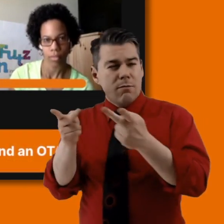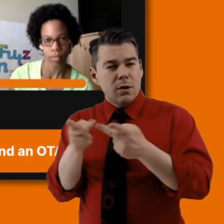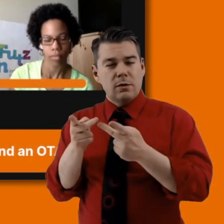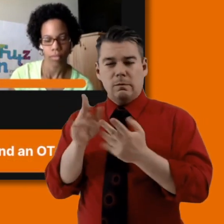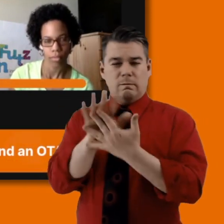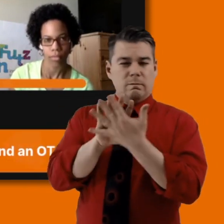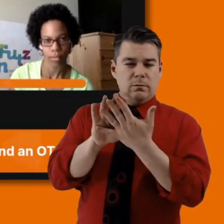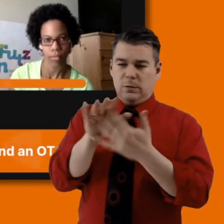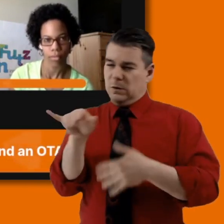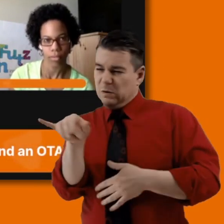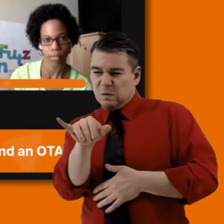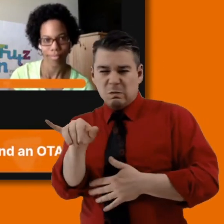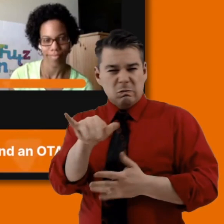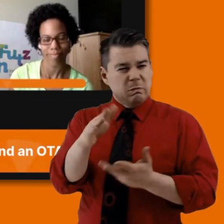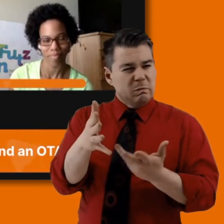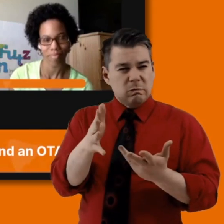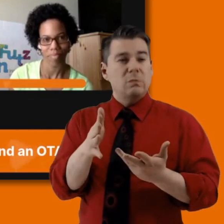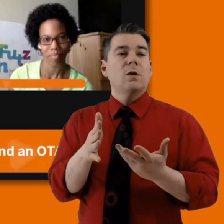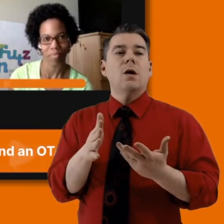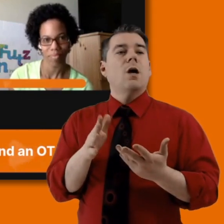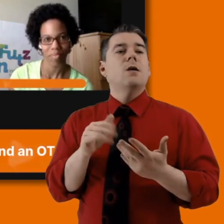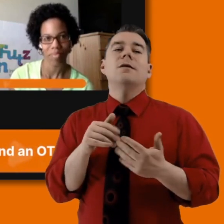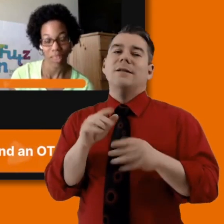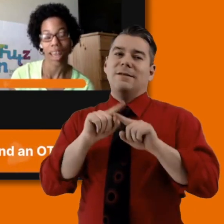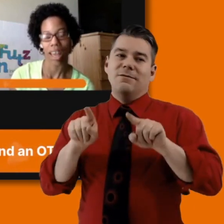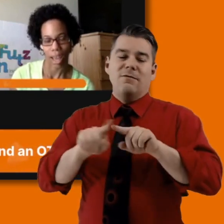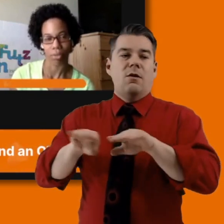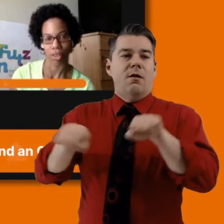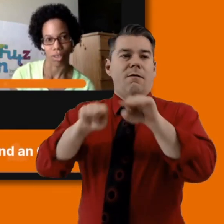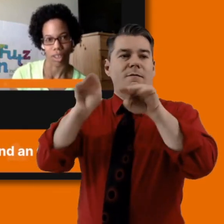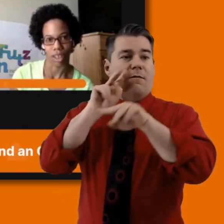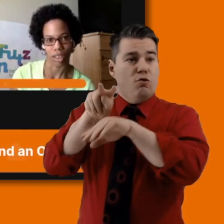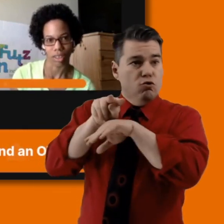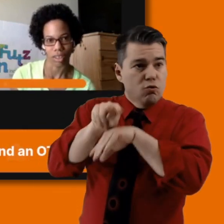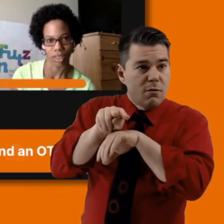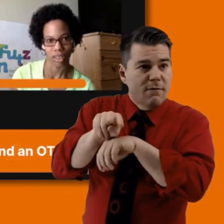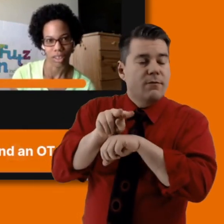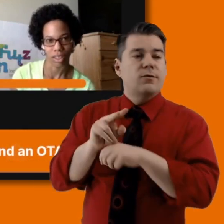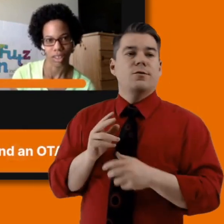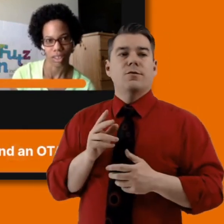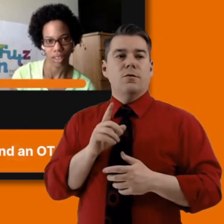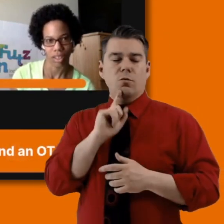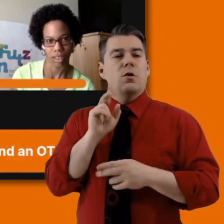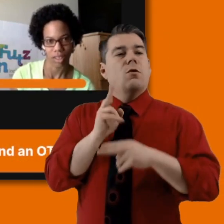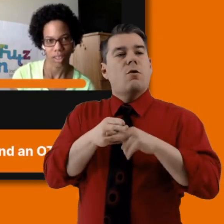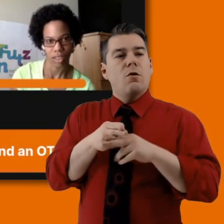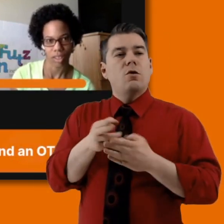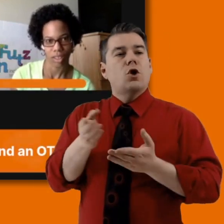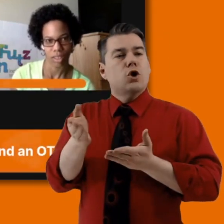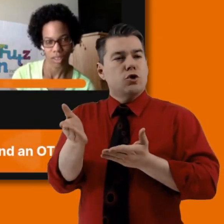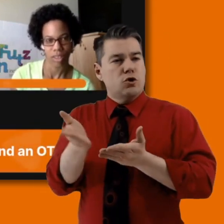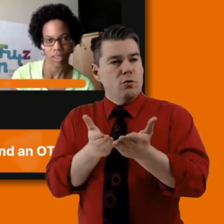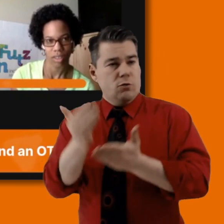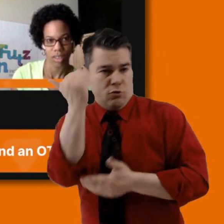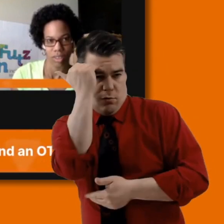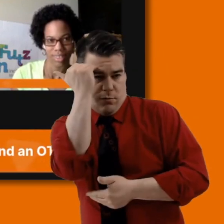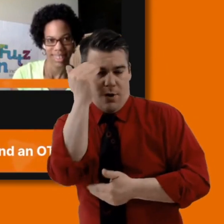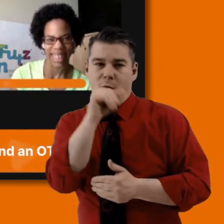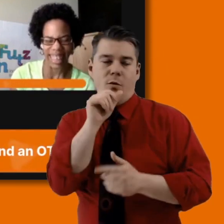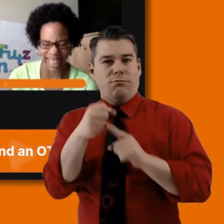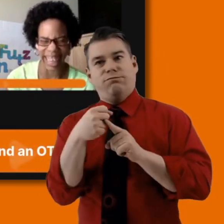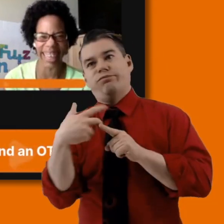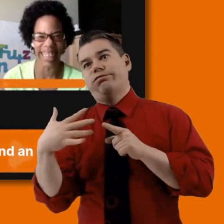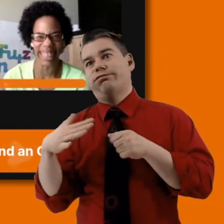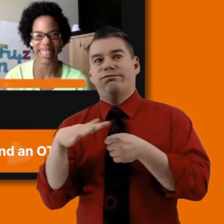And then there's obviously levels of supervision that we have in terms of, Absolutely, yeah. it's called service competency. I won't go into all of